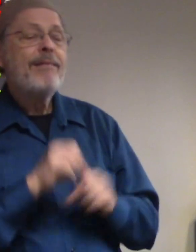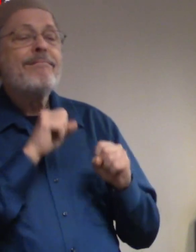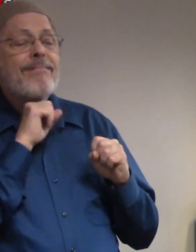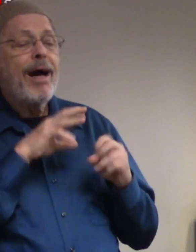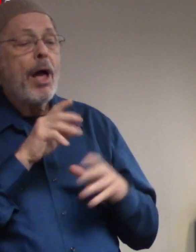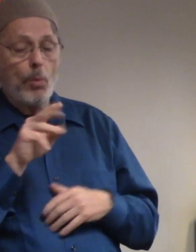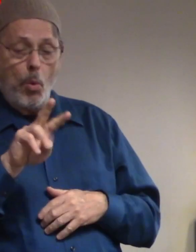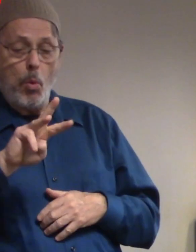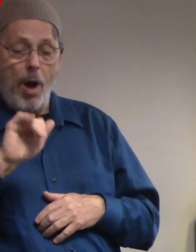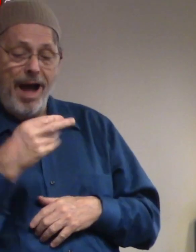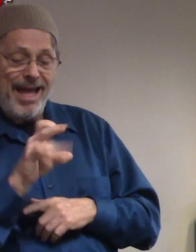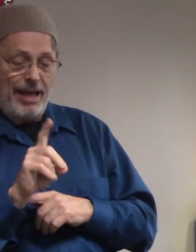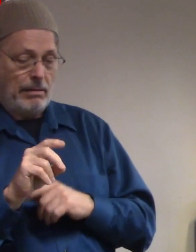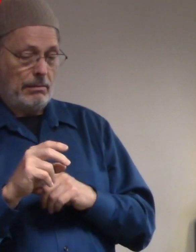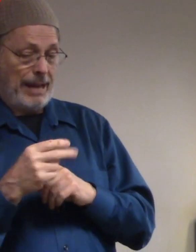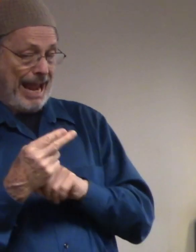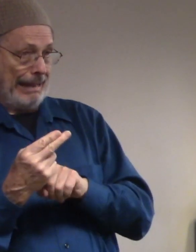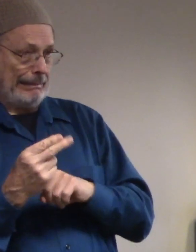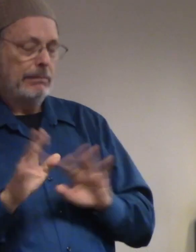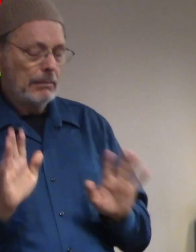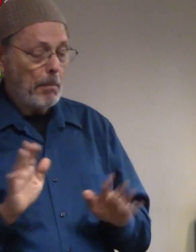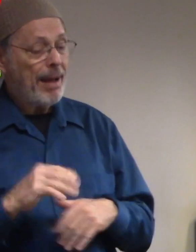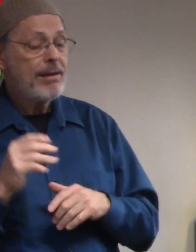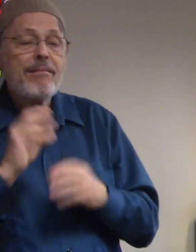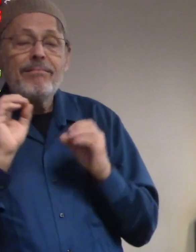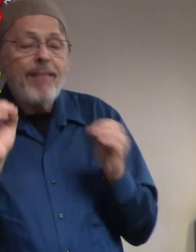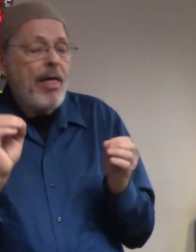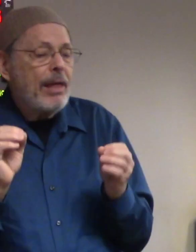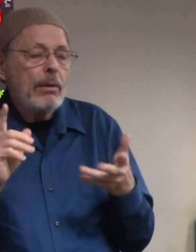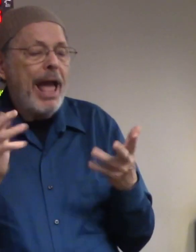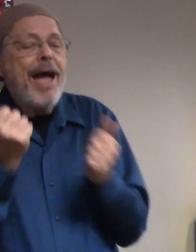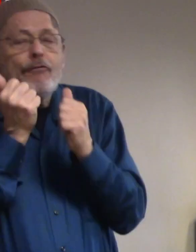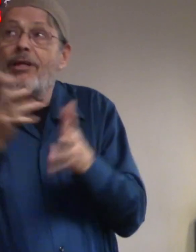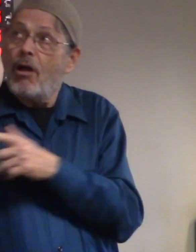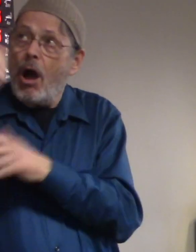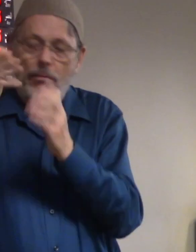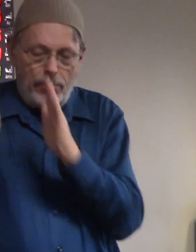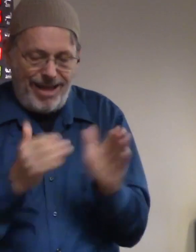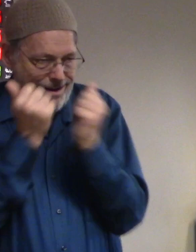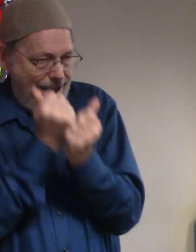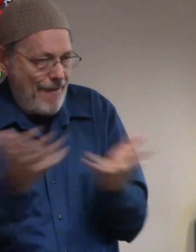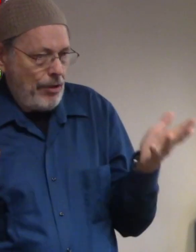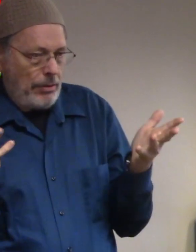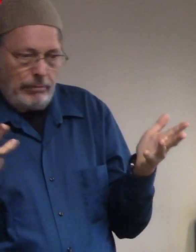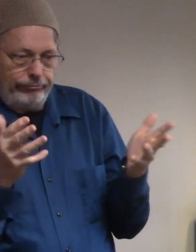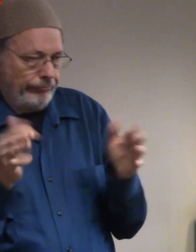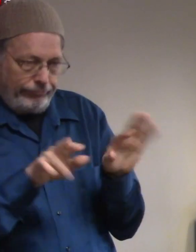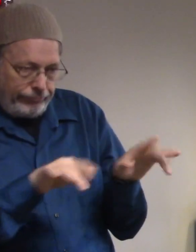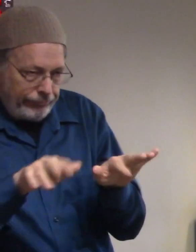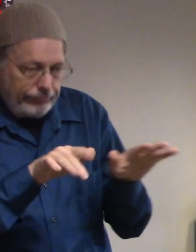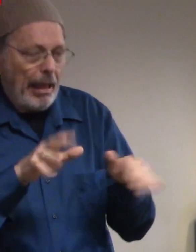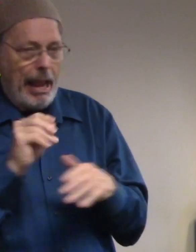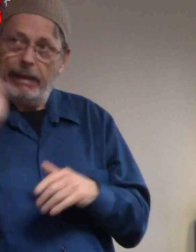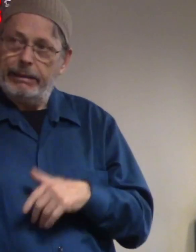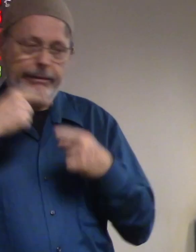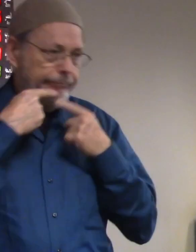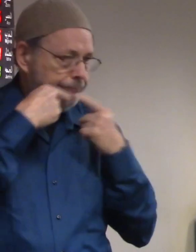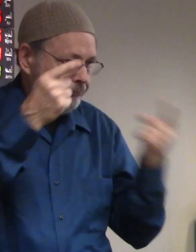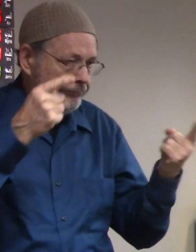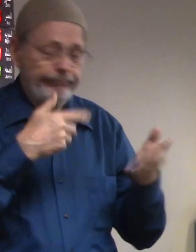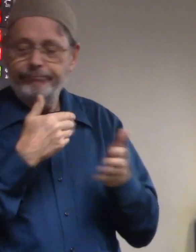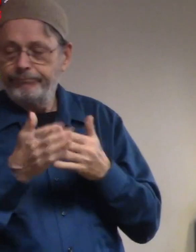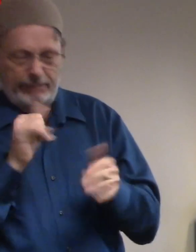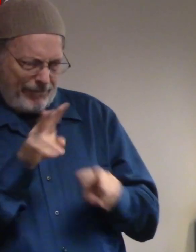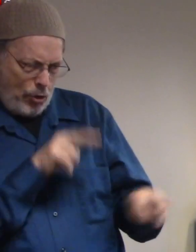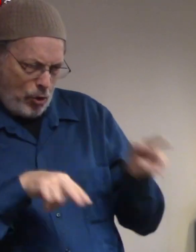The people that was put around him, the time that he came, everything was planned by Allah subhanahu wa ta'ala. It was decreed by Allah subhanahu wa ta'ala. Even